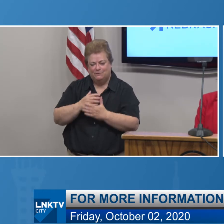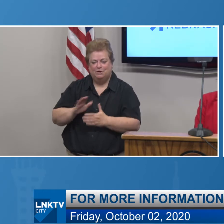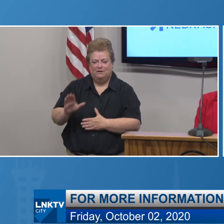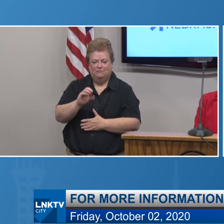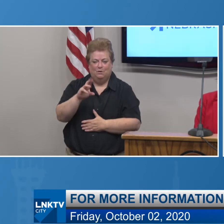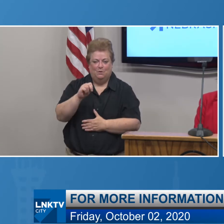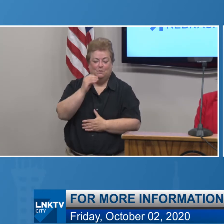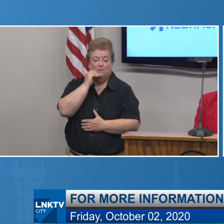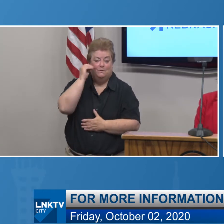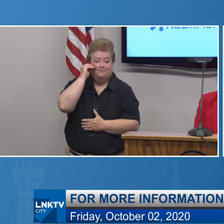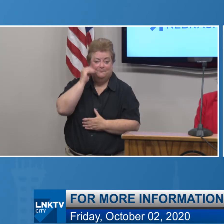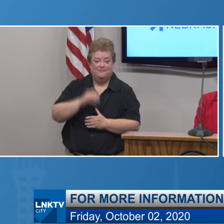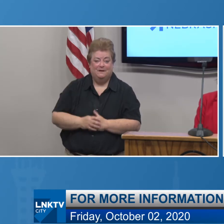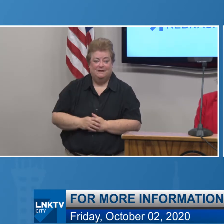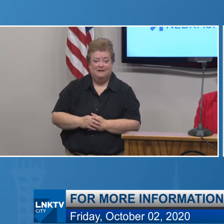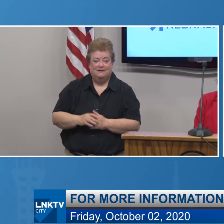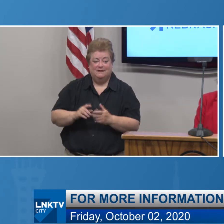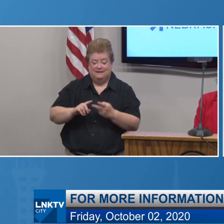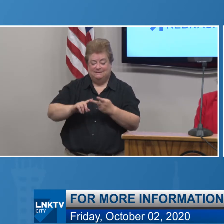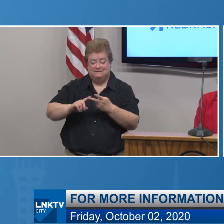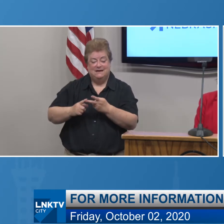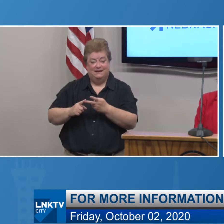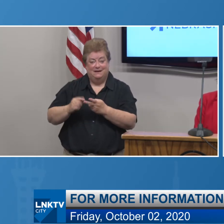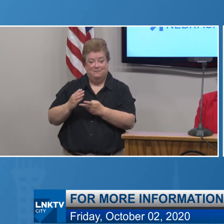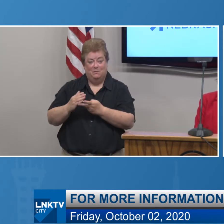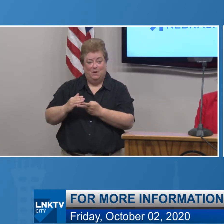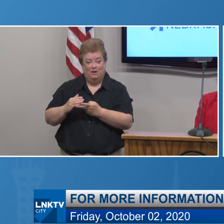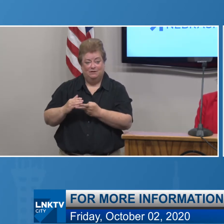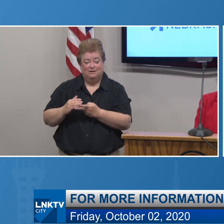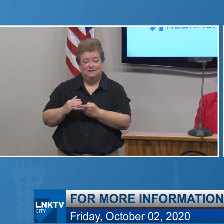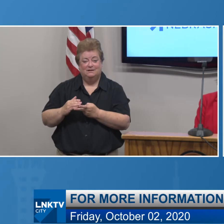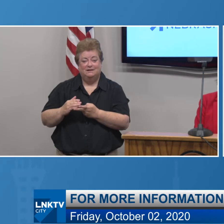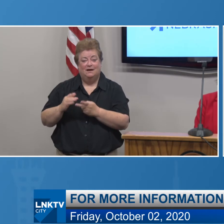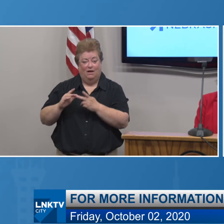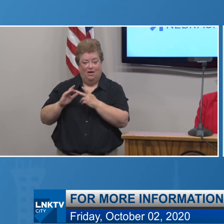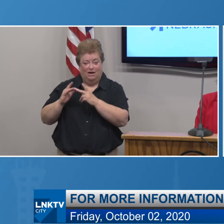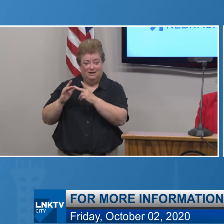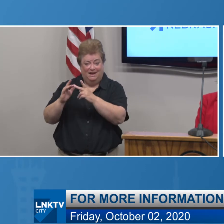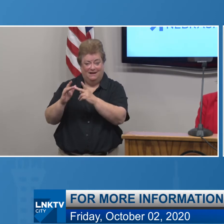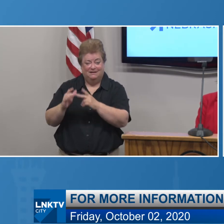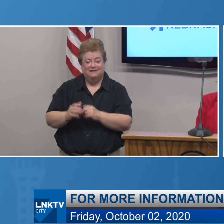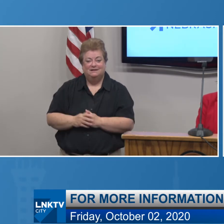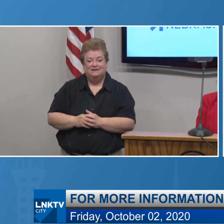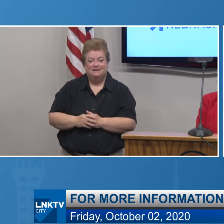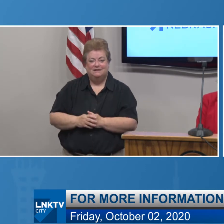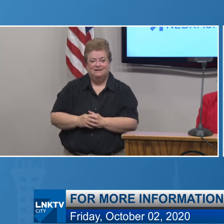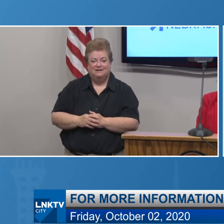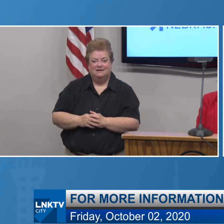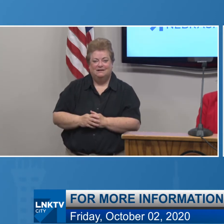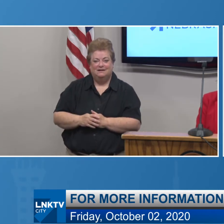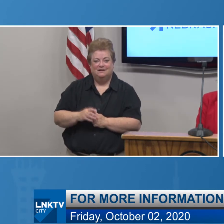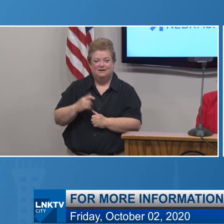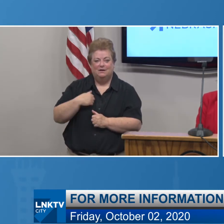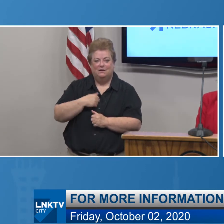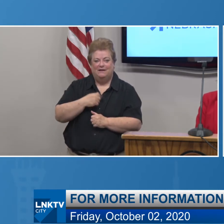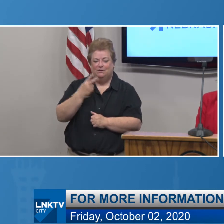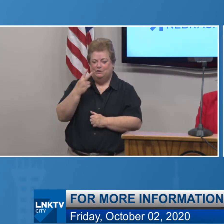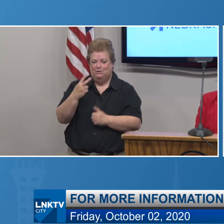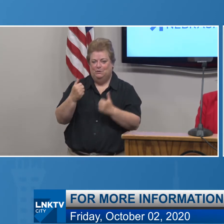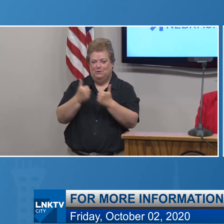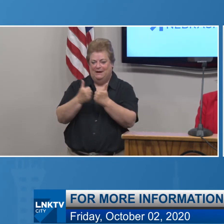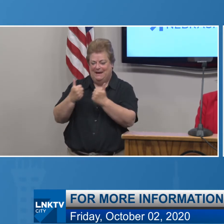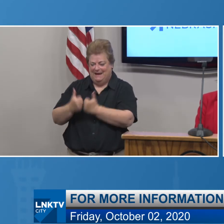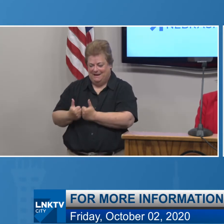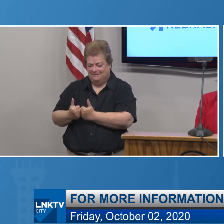home. The second part of Streets Alive Online is our 2 games we put together to get